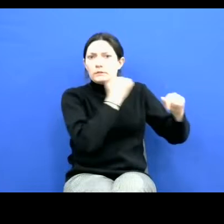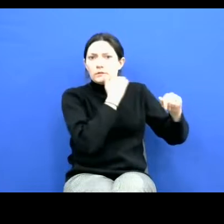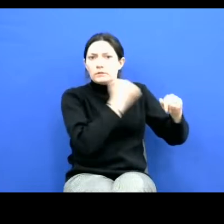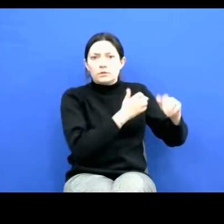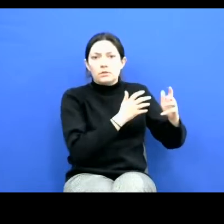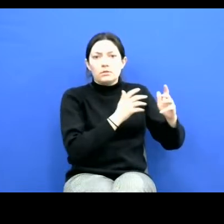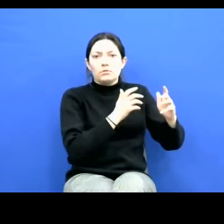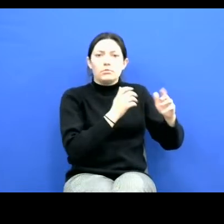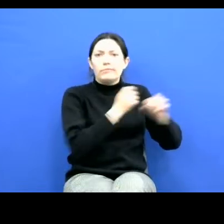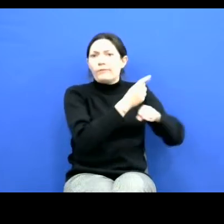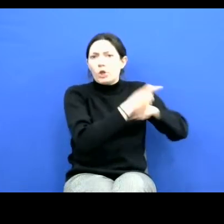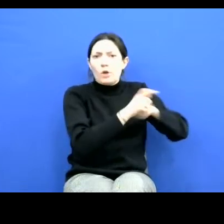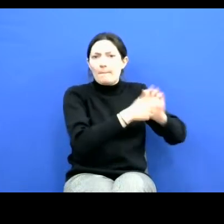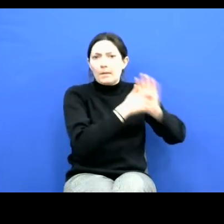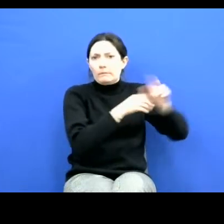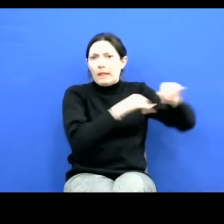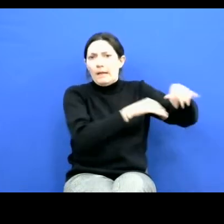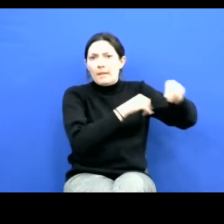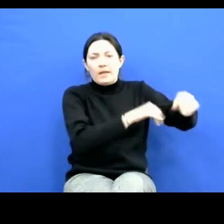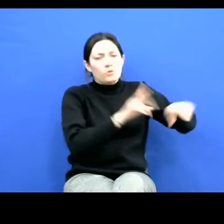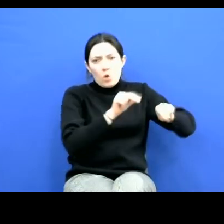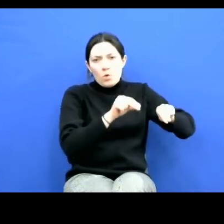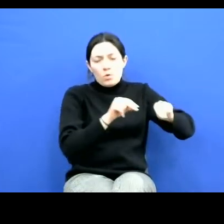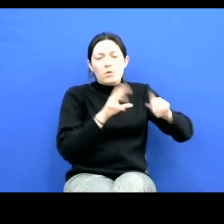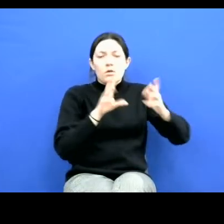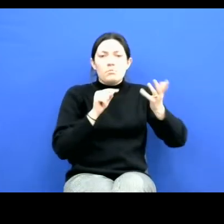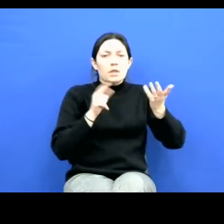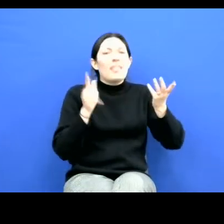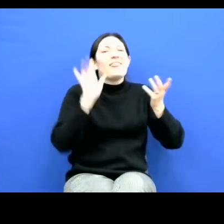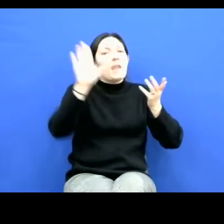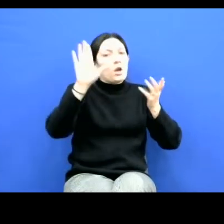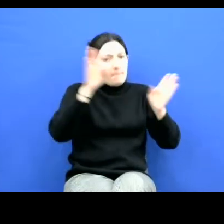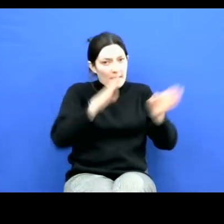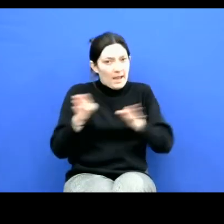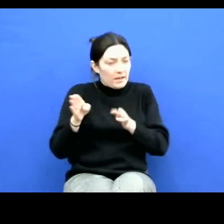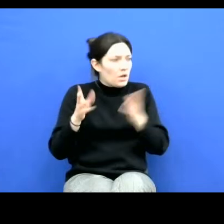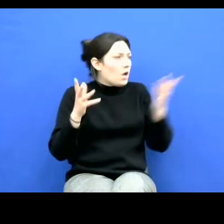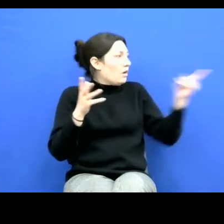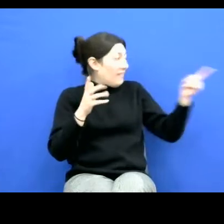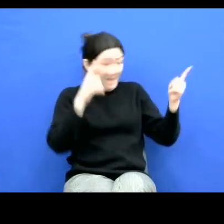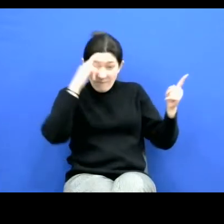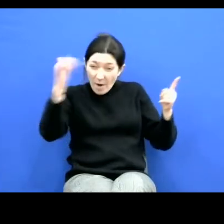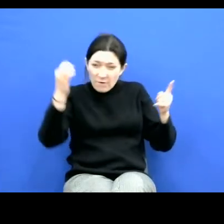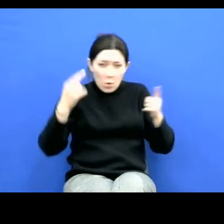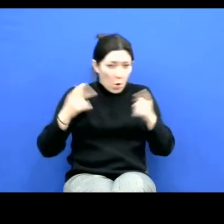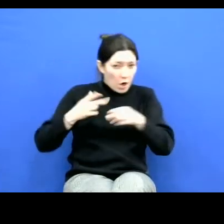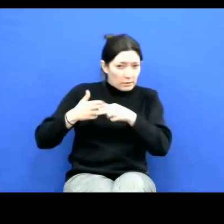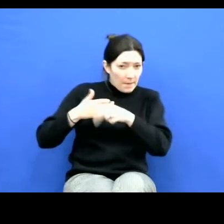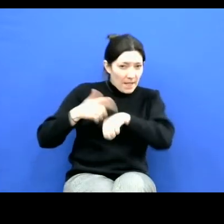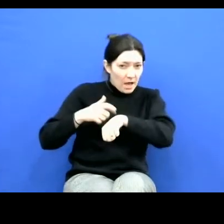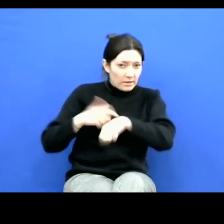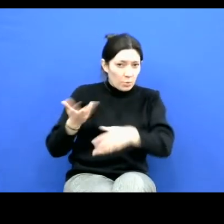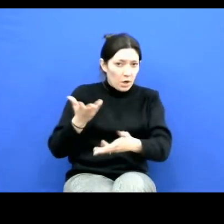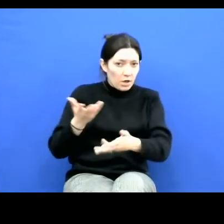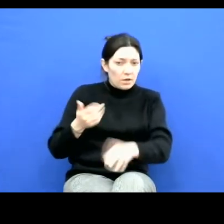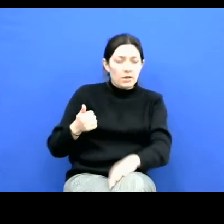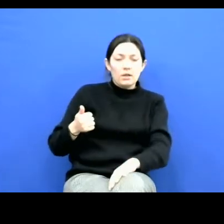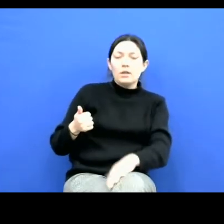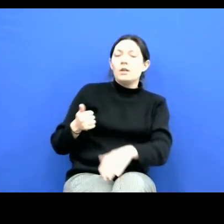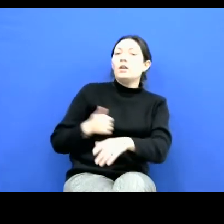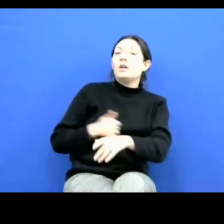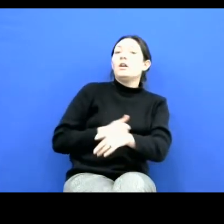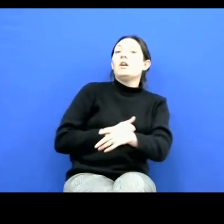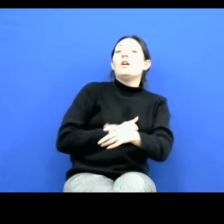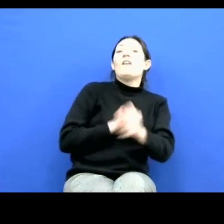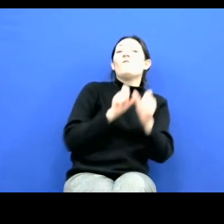plan is to continue farming that. And what's the timeline? Is that forever? It is for as long as